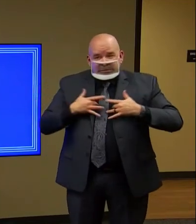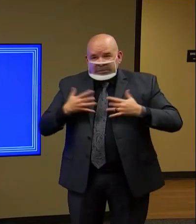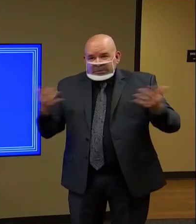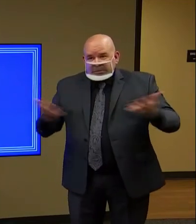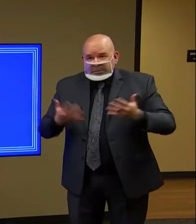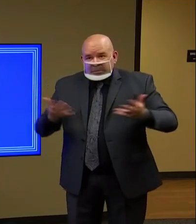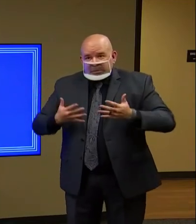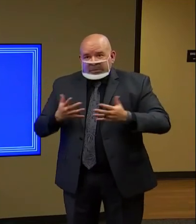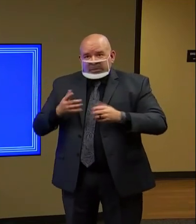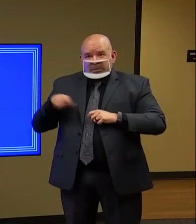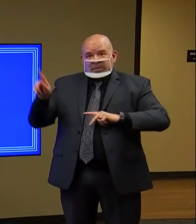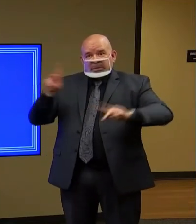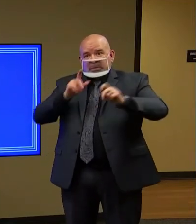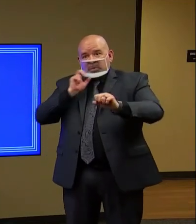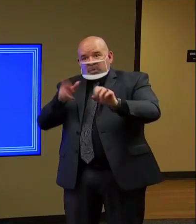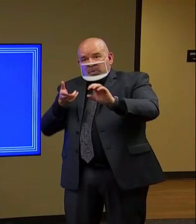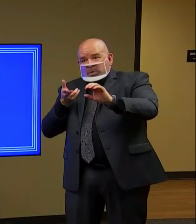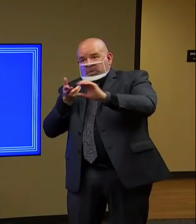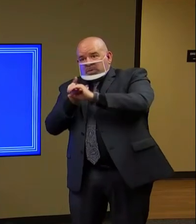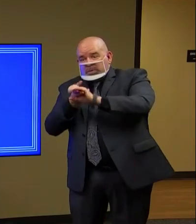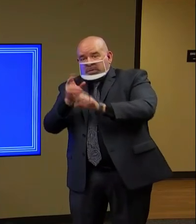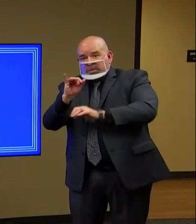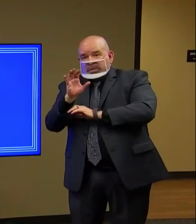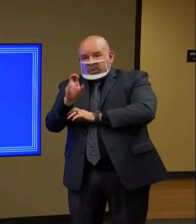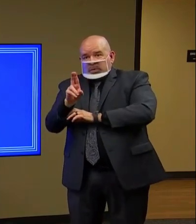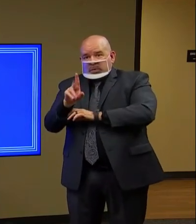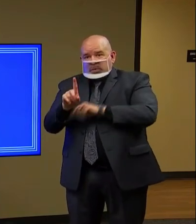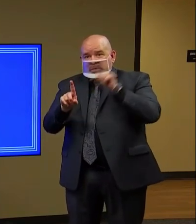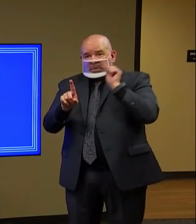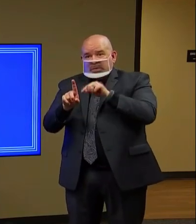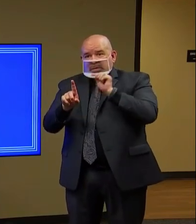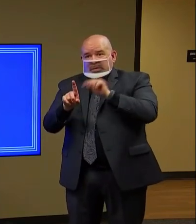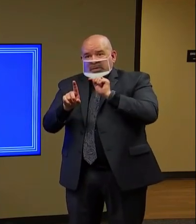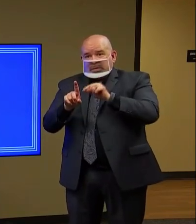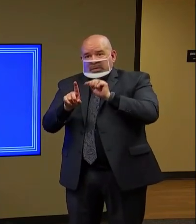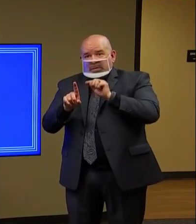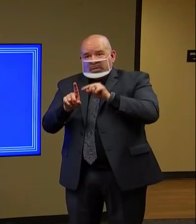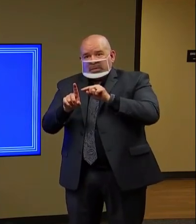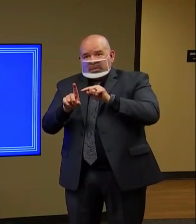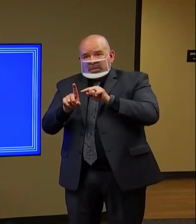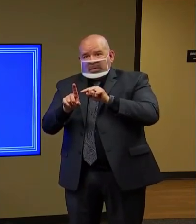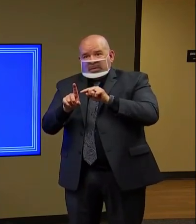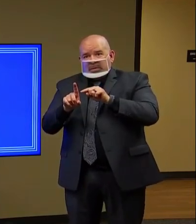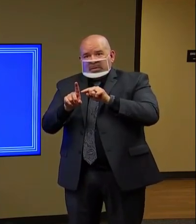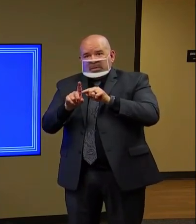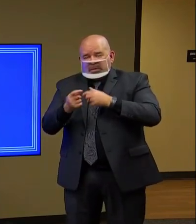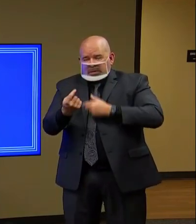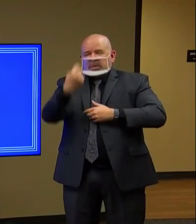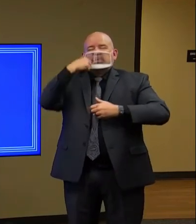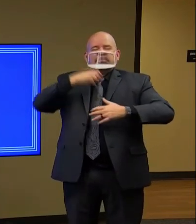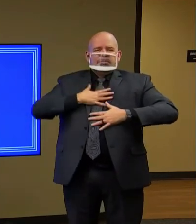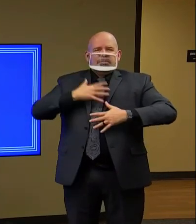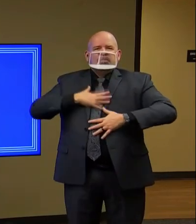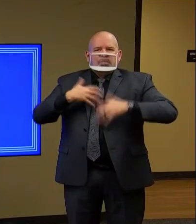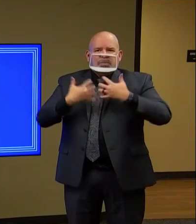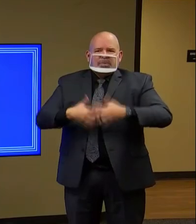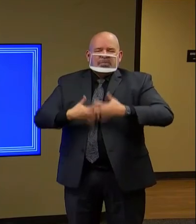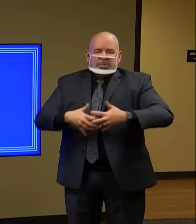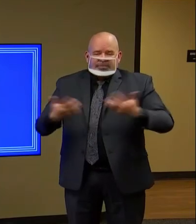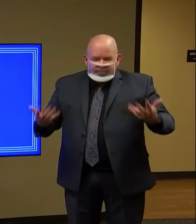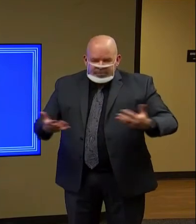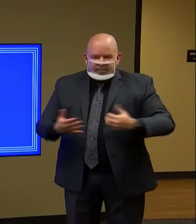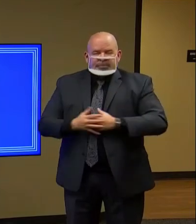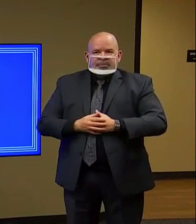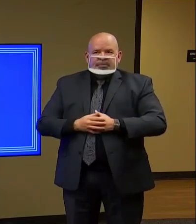in ICU, and a fifth of those on ventilators. Dr. Wong will provide additional information about these